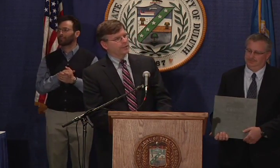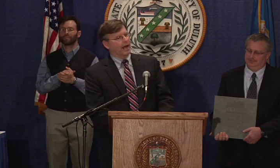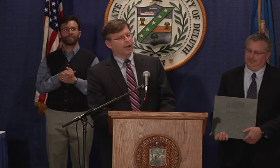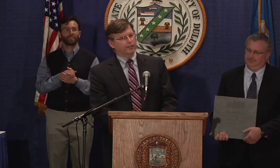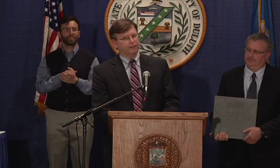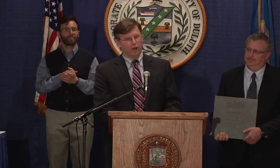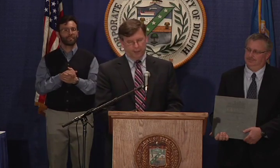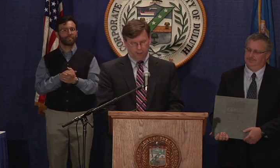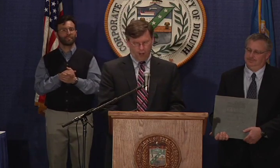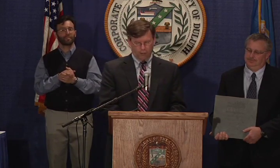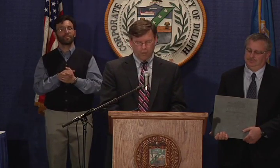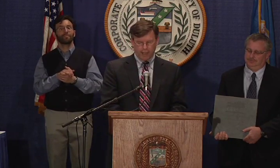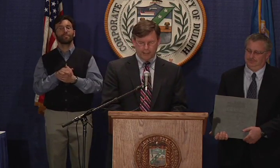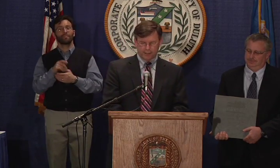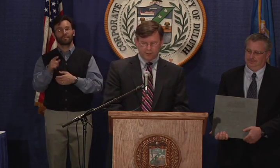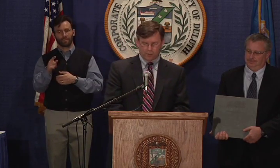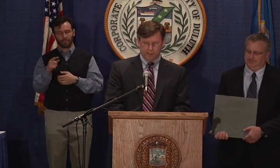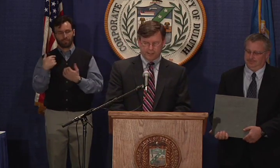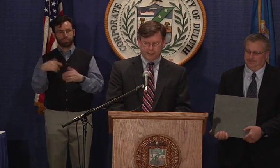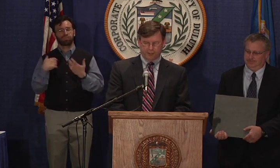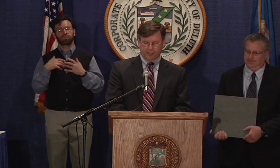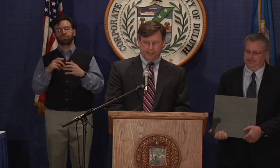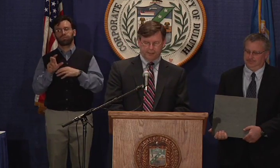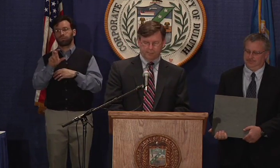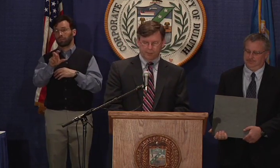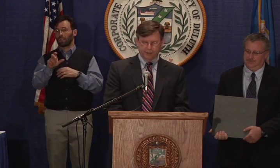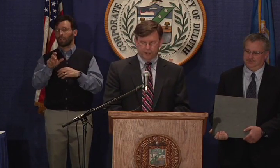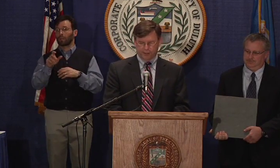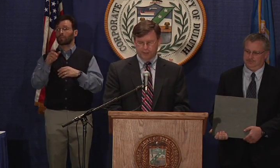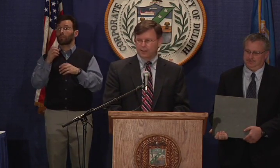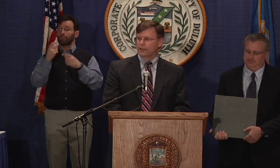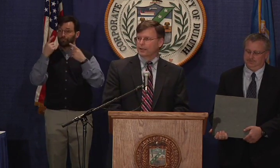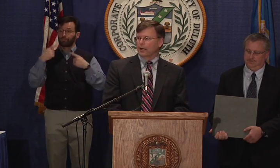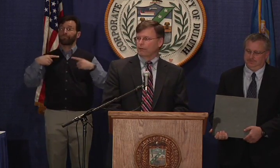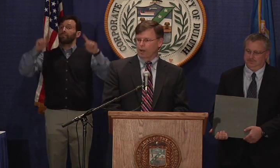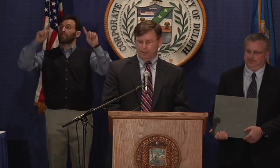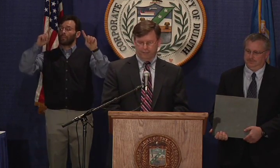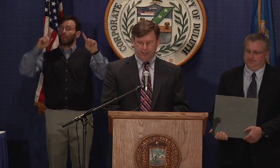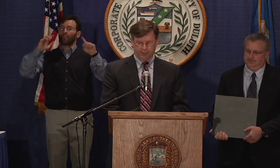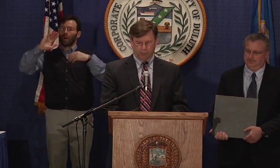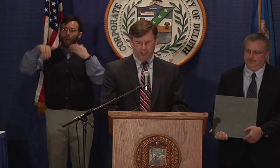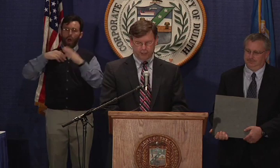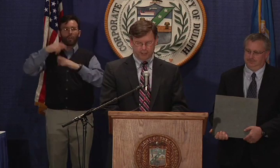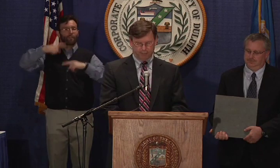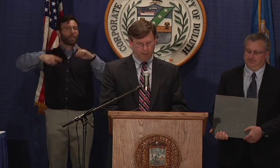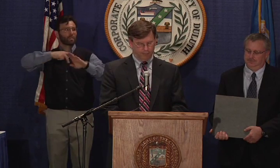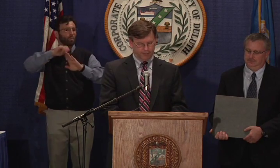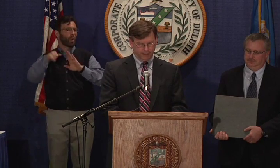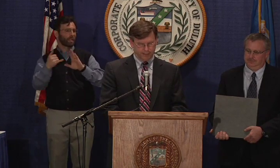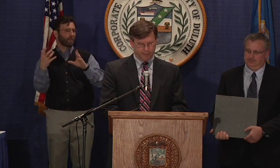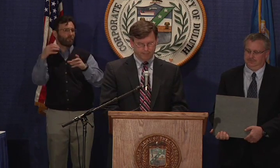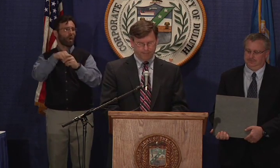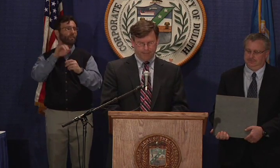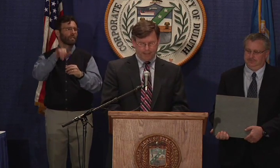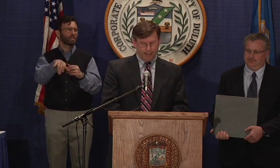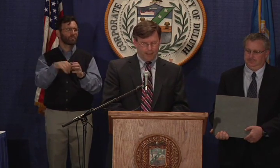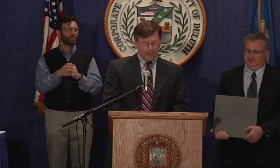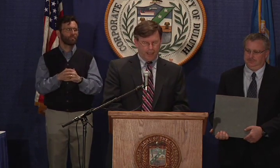And those dollars have gone a long ways towards securing the completion of all of the various projects involved in